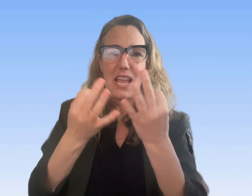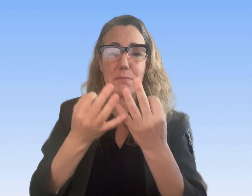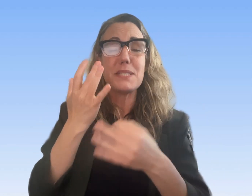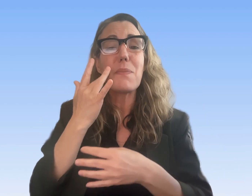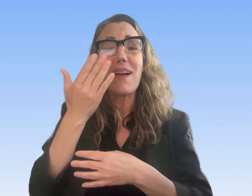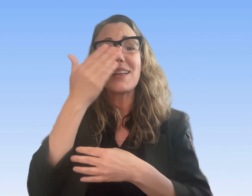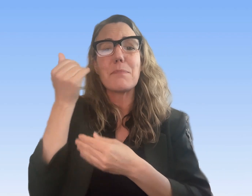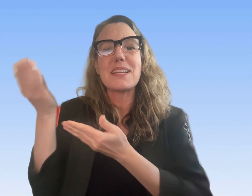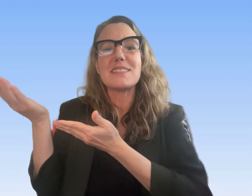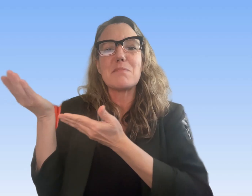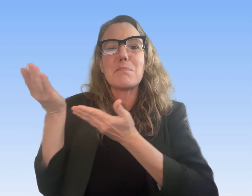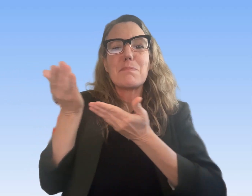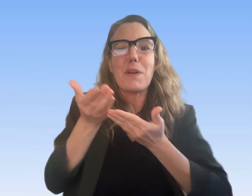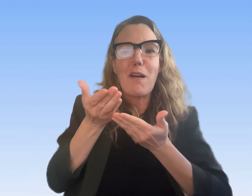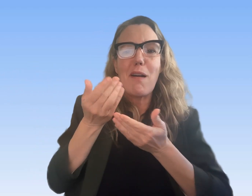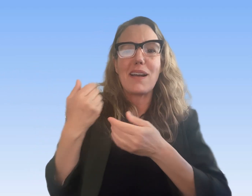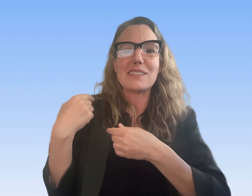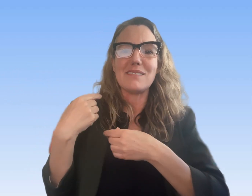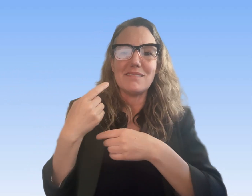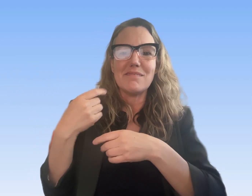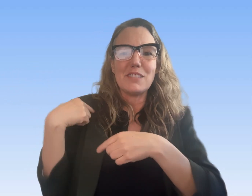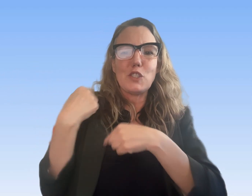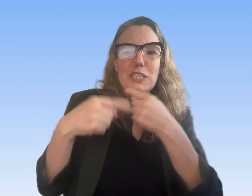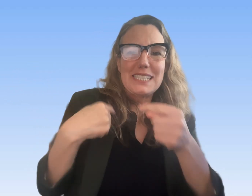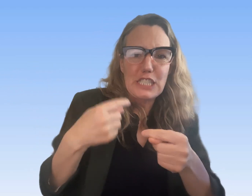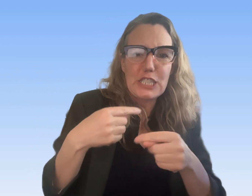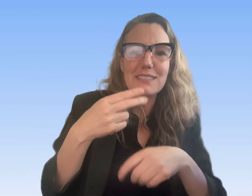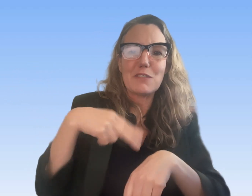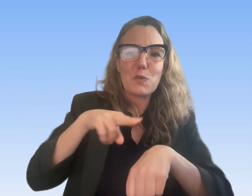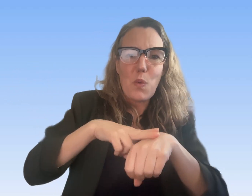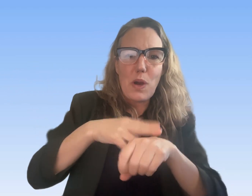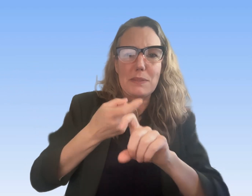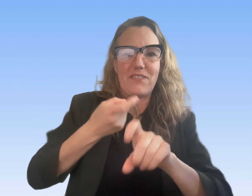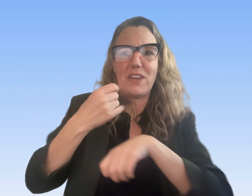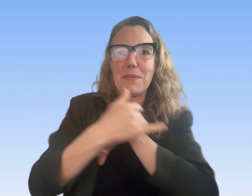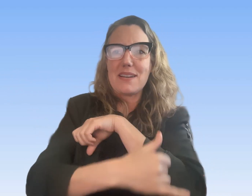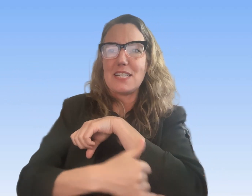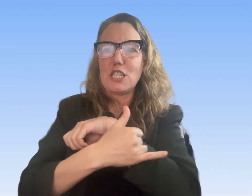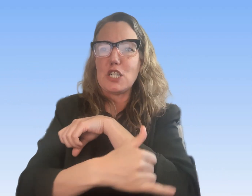family because broad tradition norms from the country.